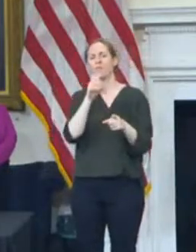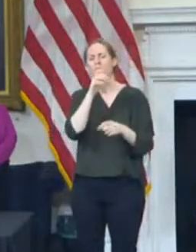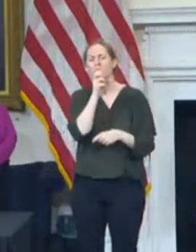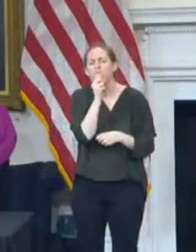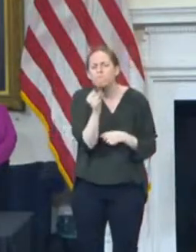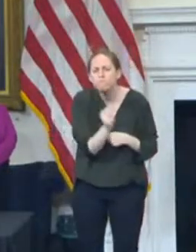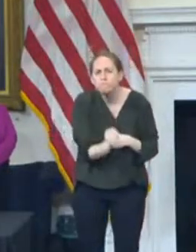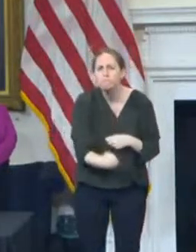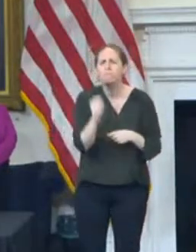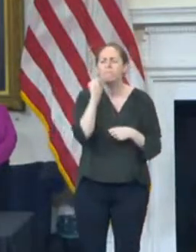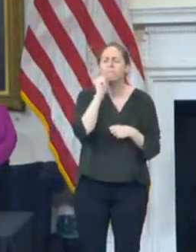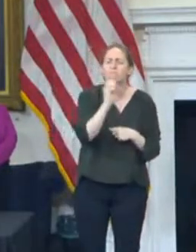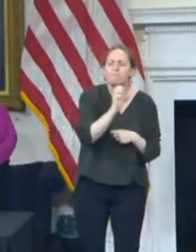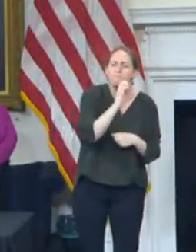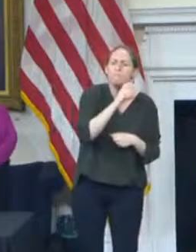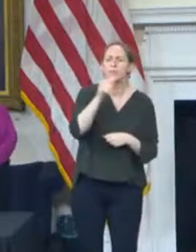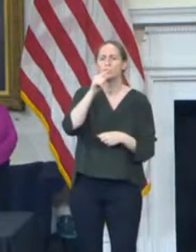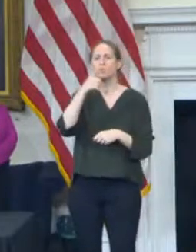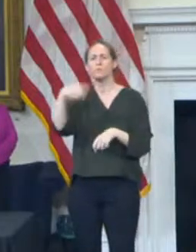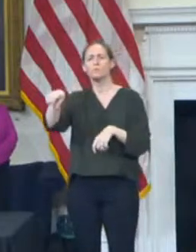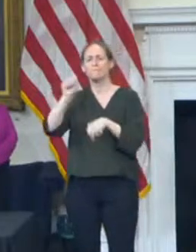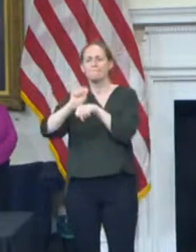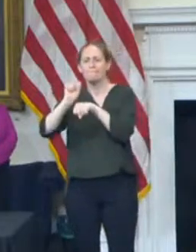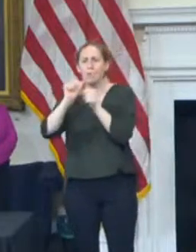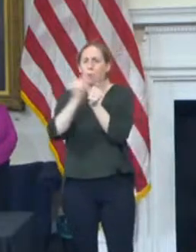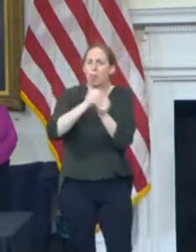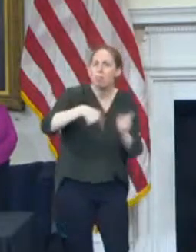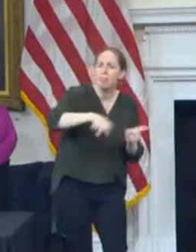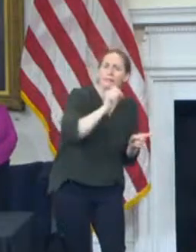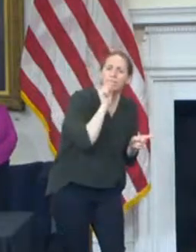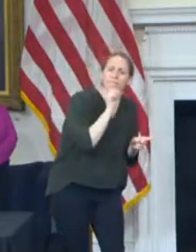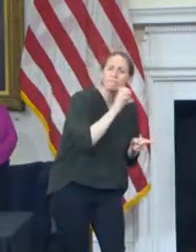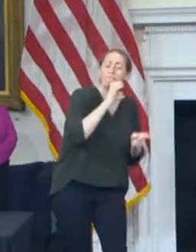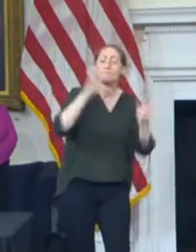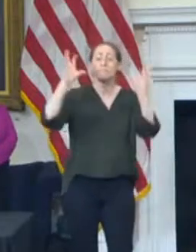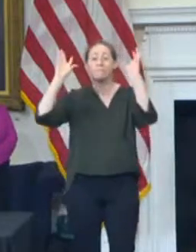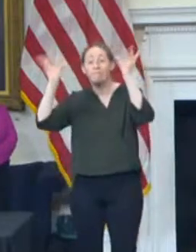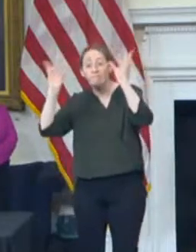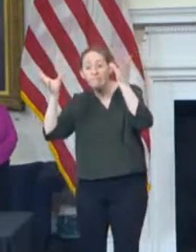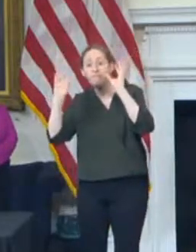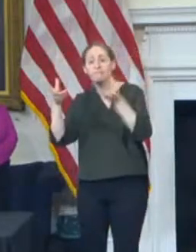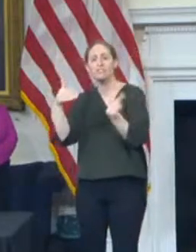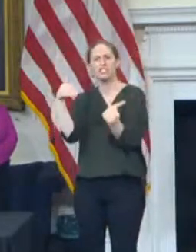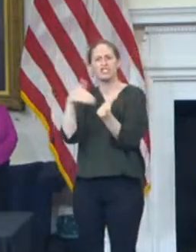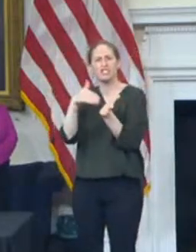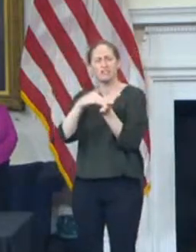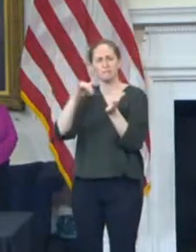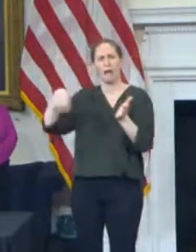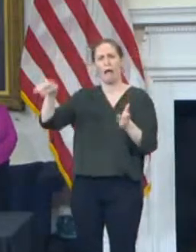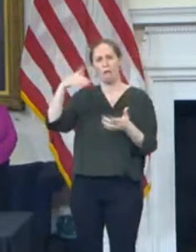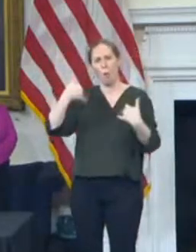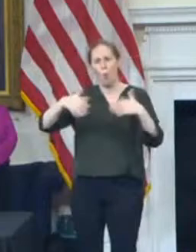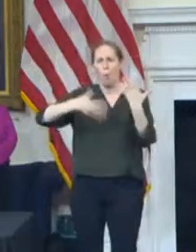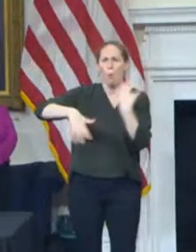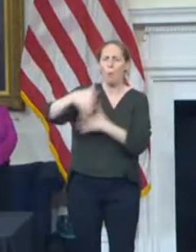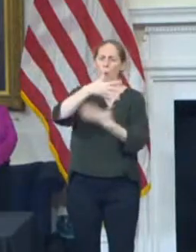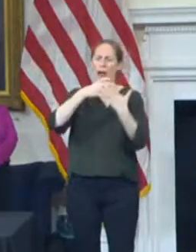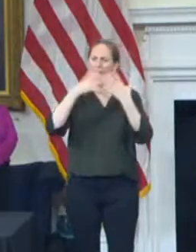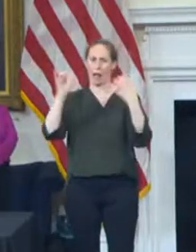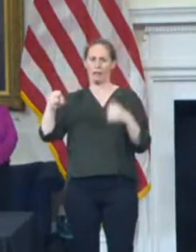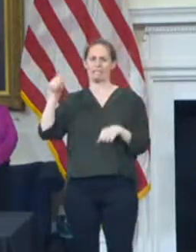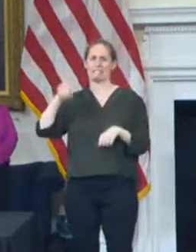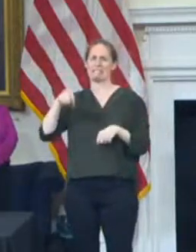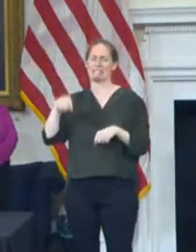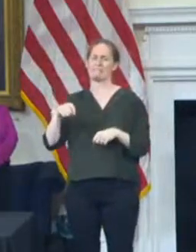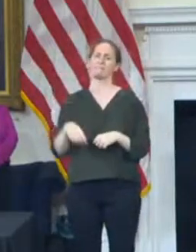older Marylanders, healthcare workers, first responders, and others on the front lines of the pandemic. Today,